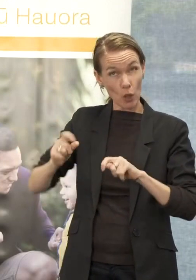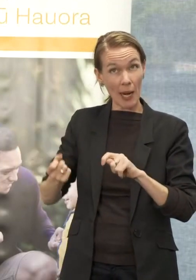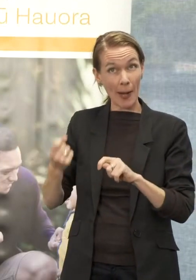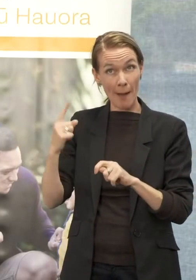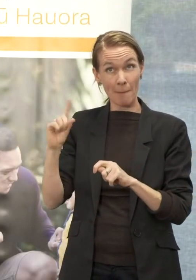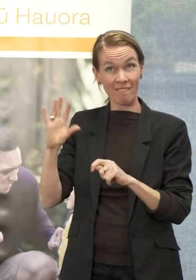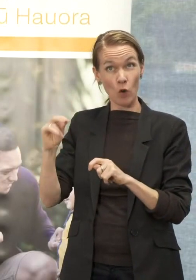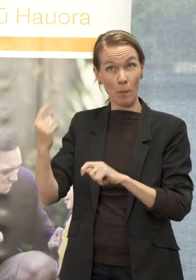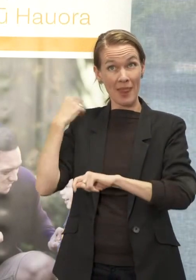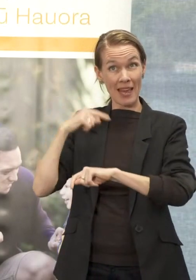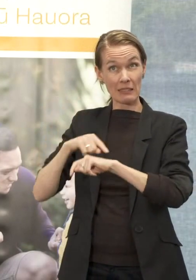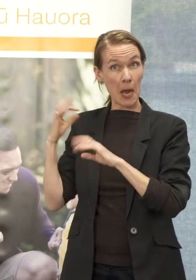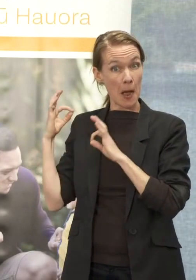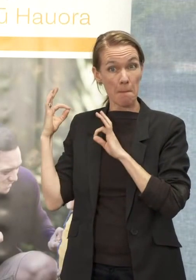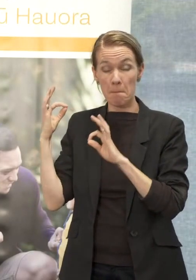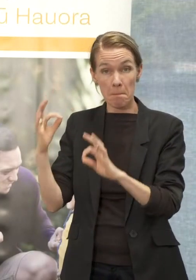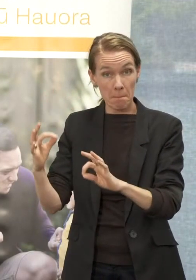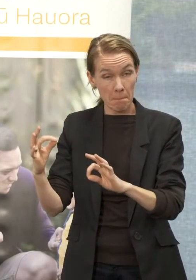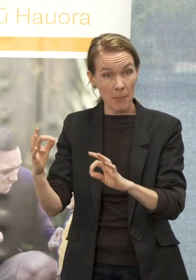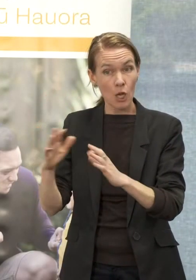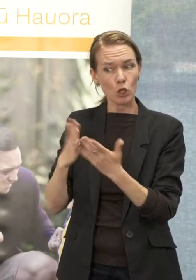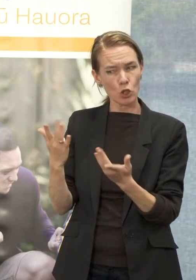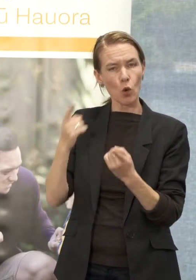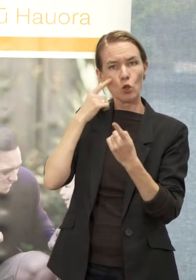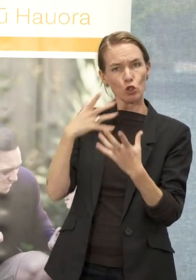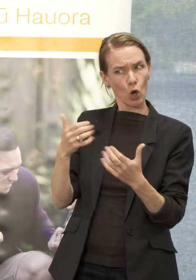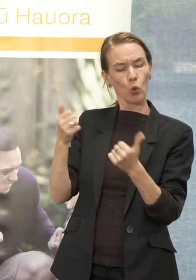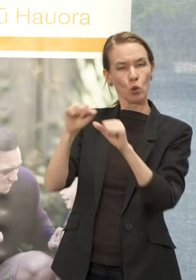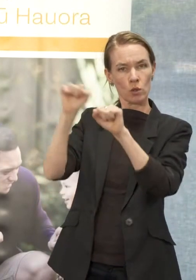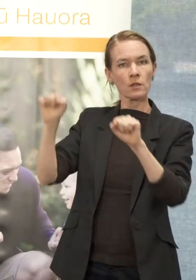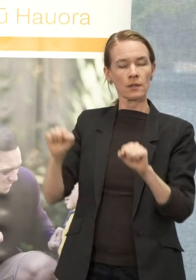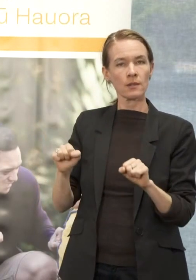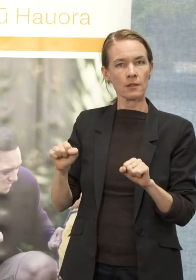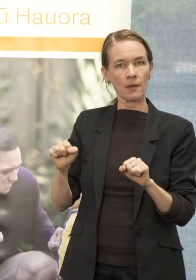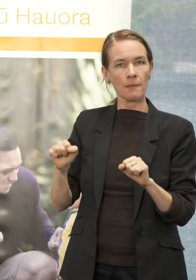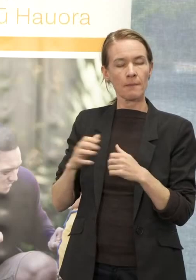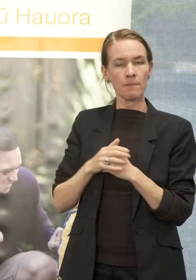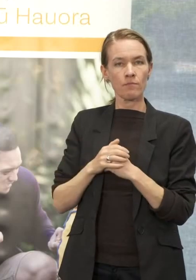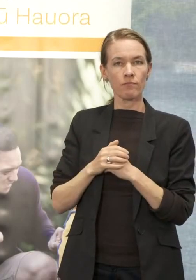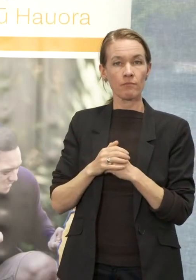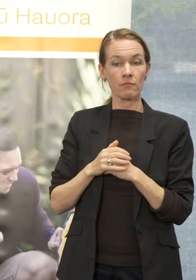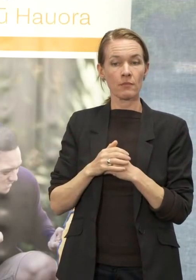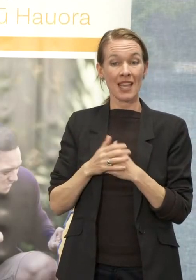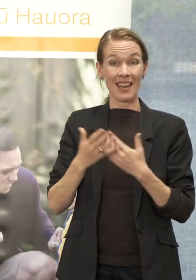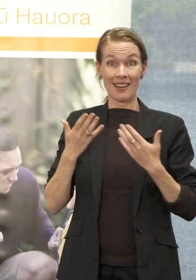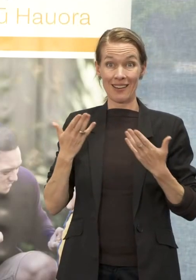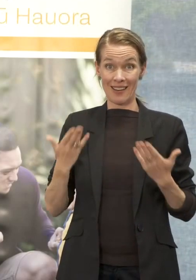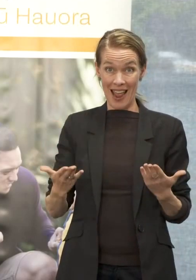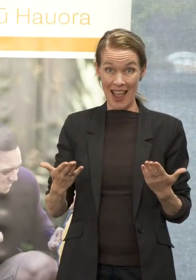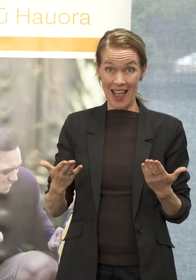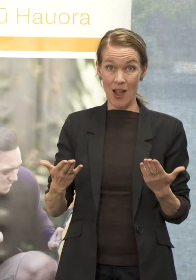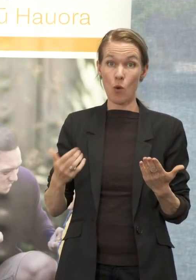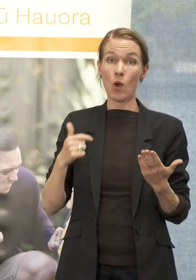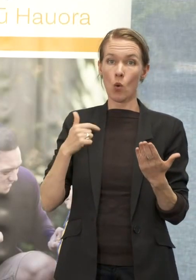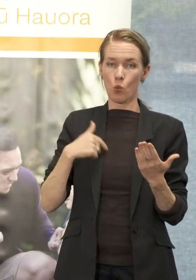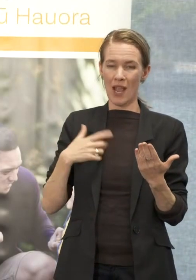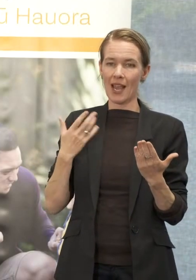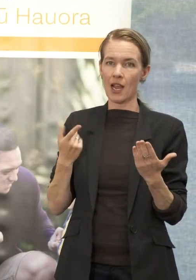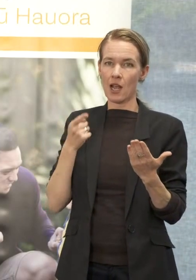air crews are continuing to fly. So we've already got really good standards in place. What this does is put it into an order.